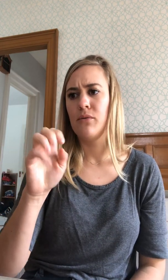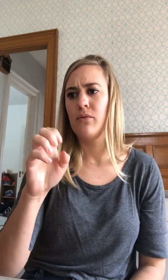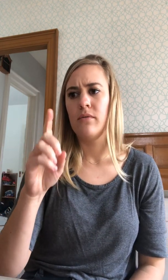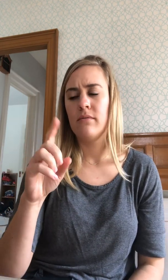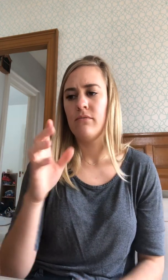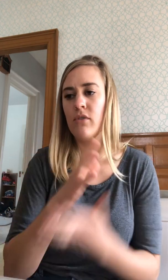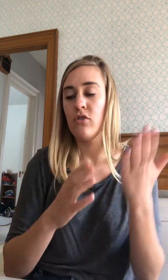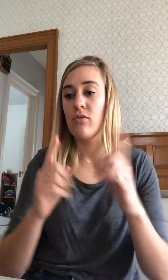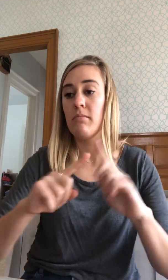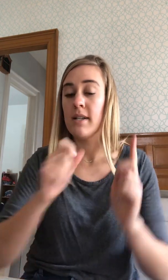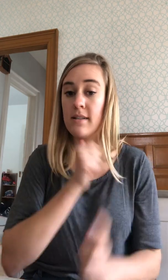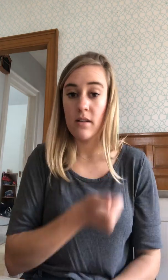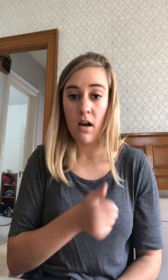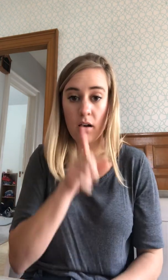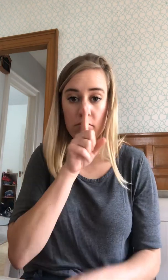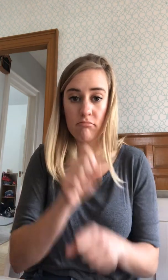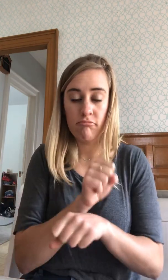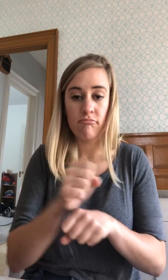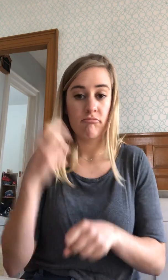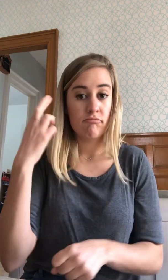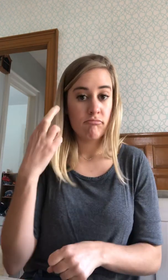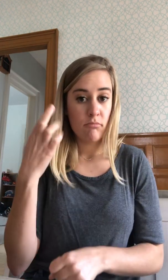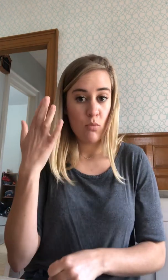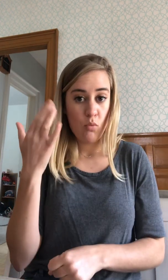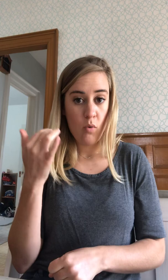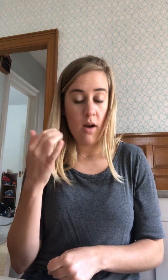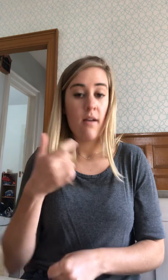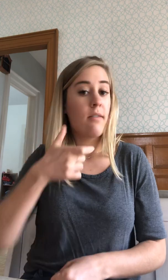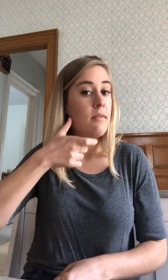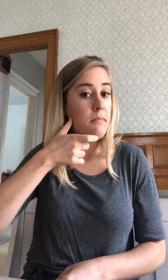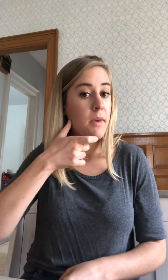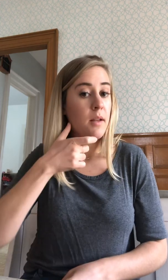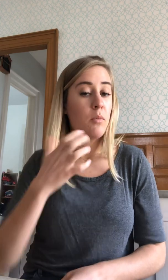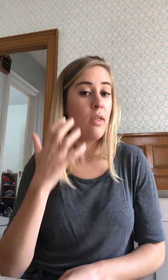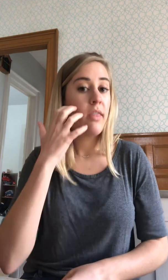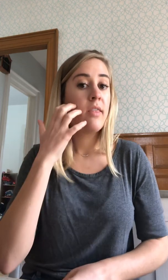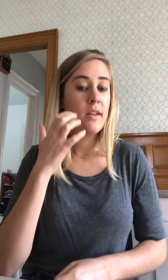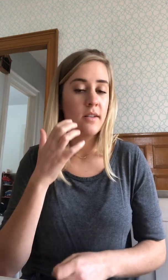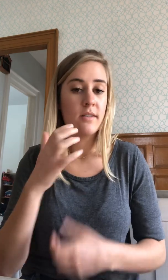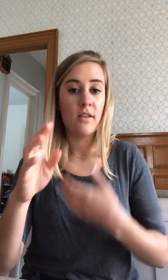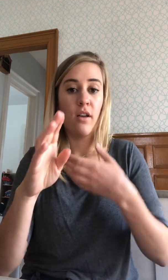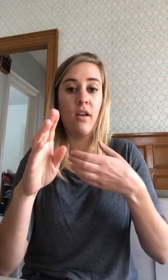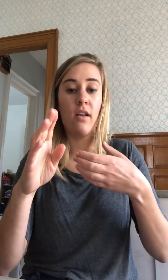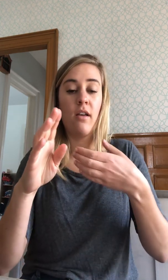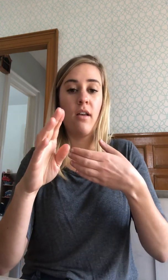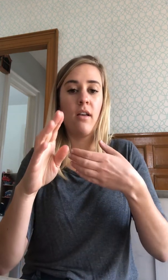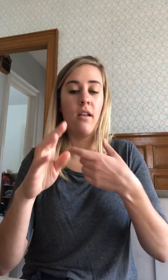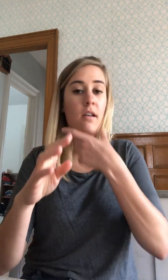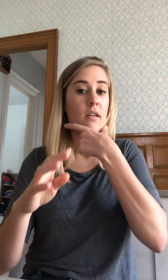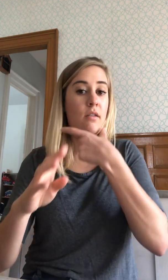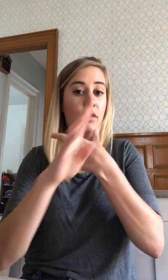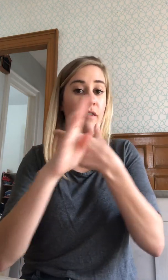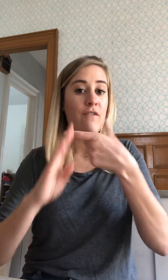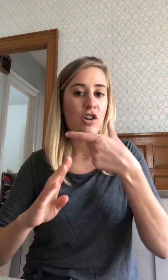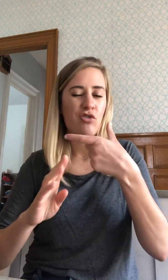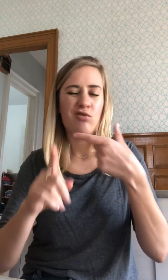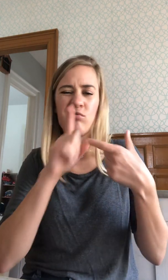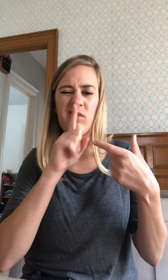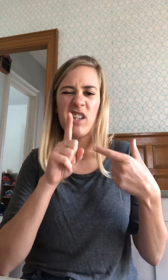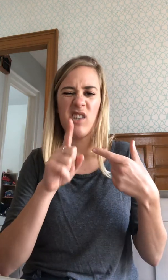is that the mandible has thickness. And the fracture never goes, or almost never goes, directly through the bone so that you